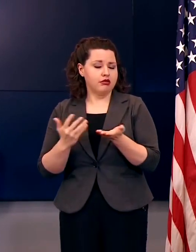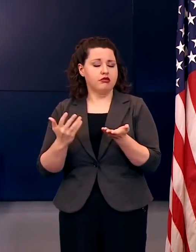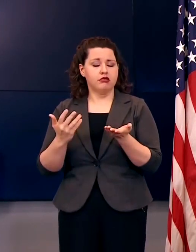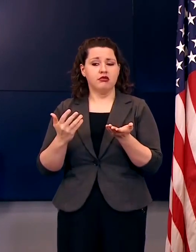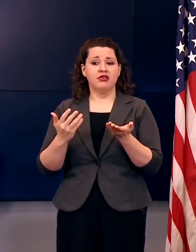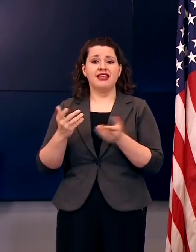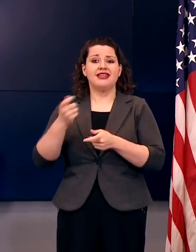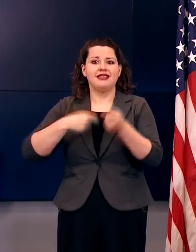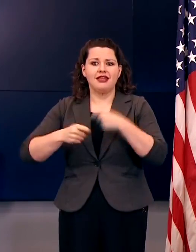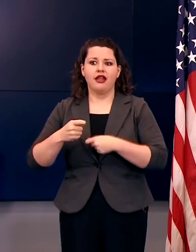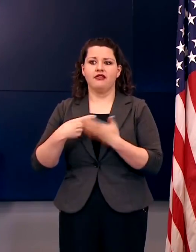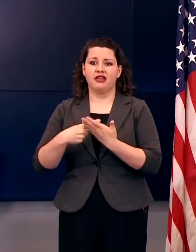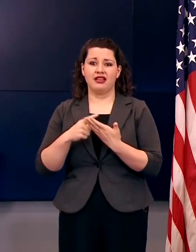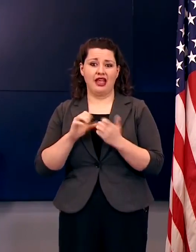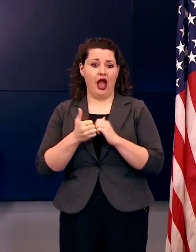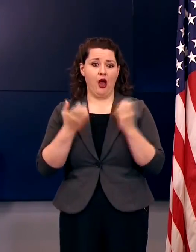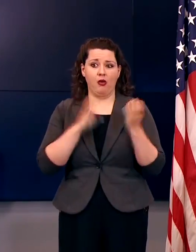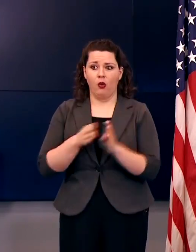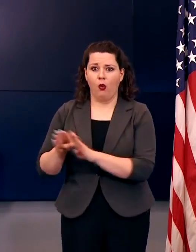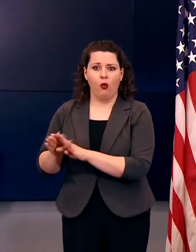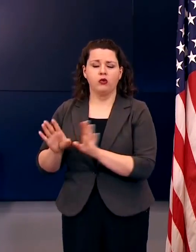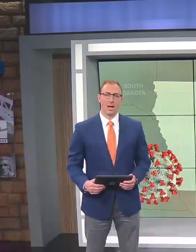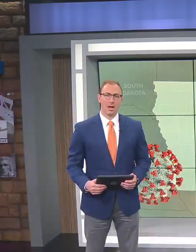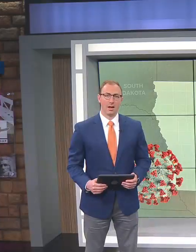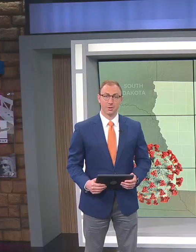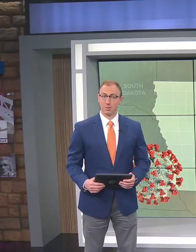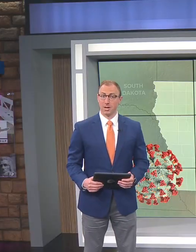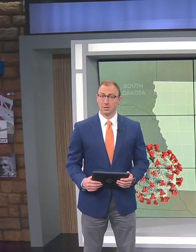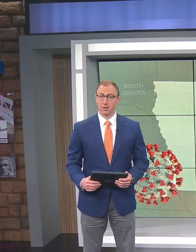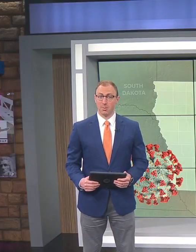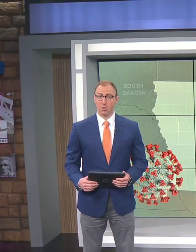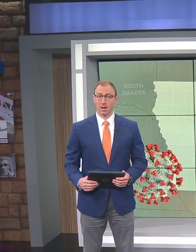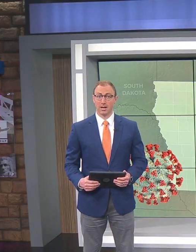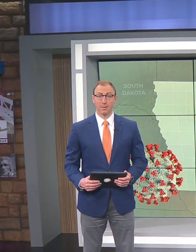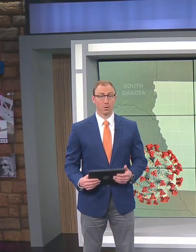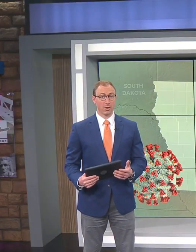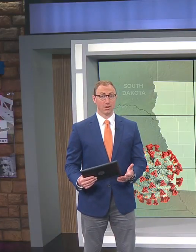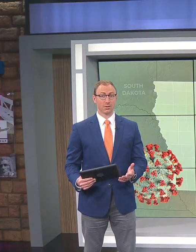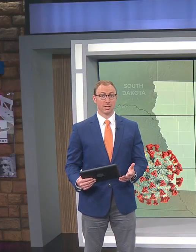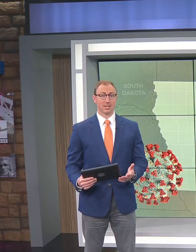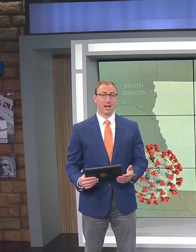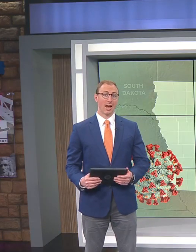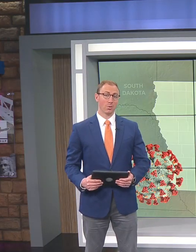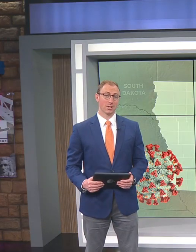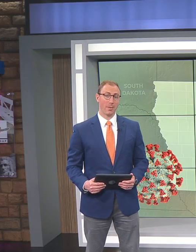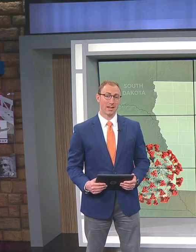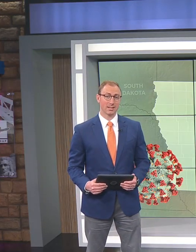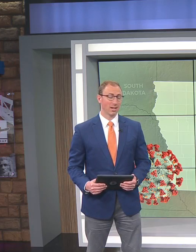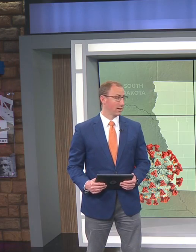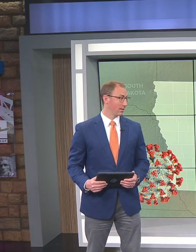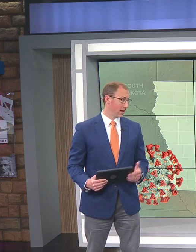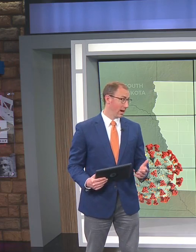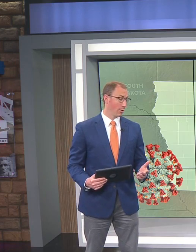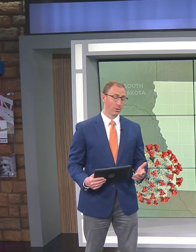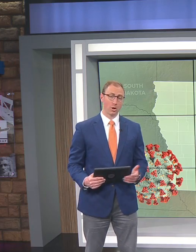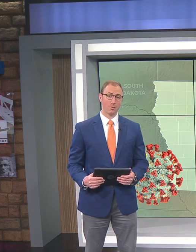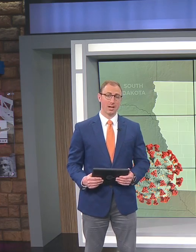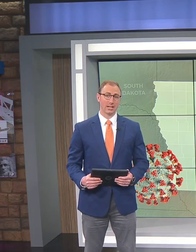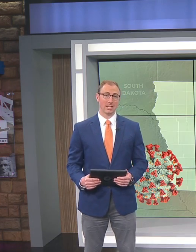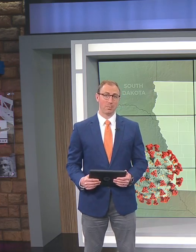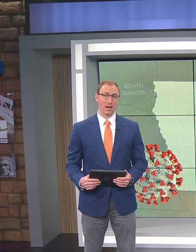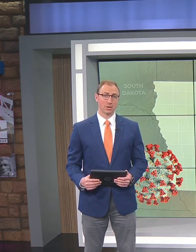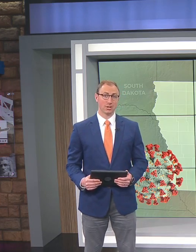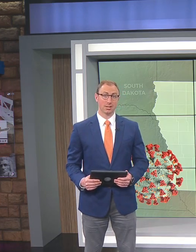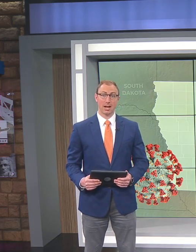instead of talking about how we close things down. Also yesterday morning, Governor Reynolds said Iowa's capacity to care for